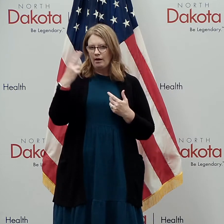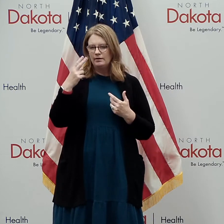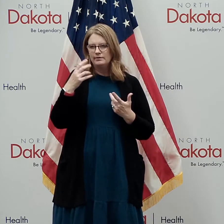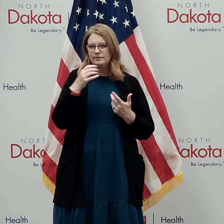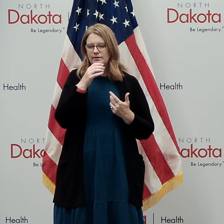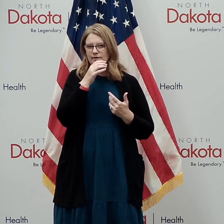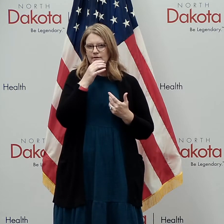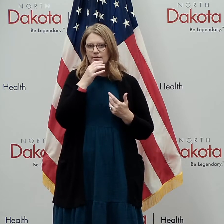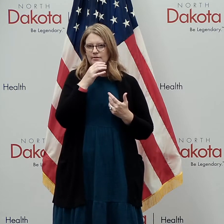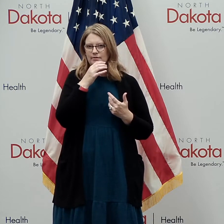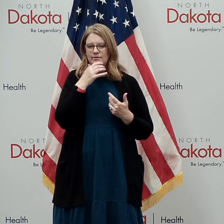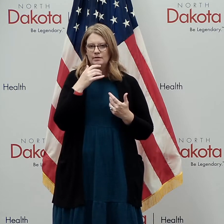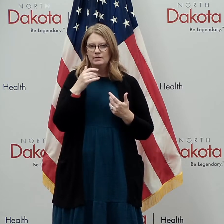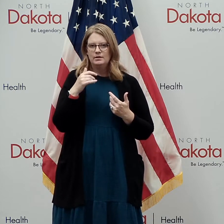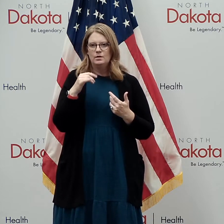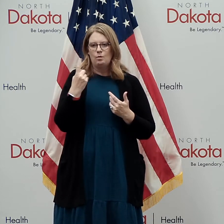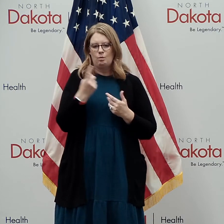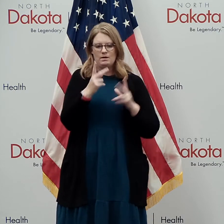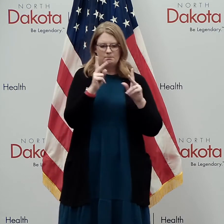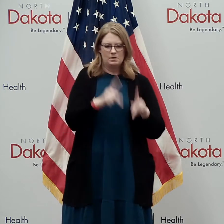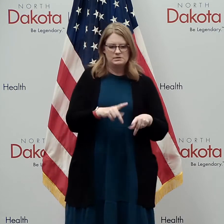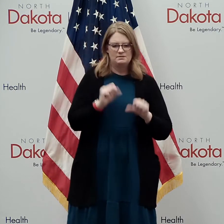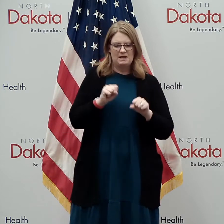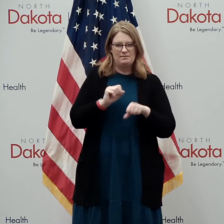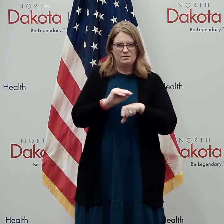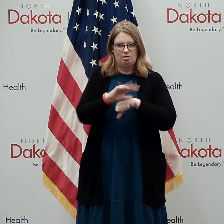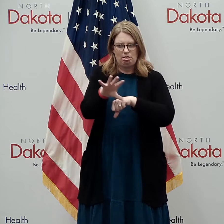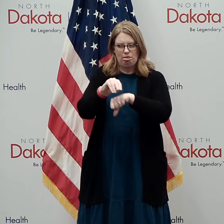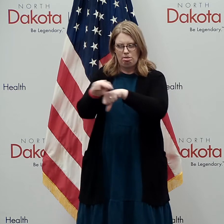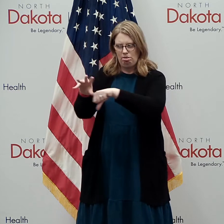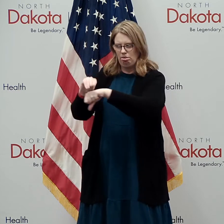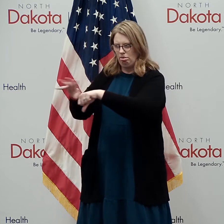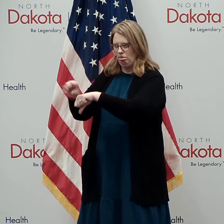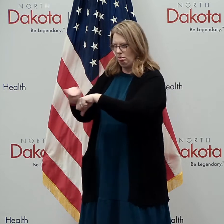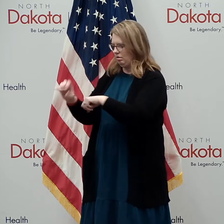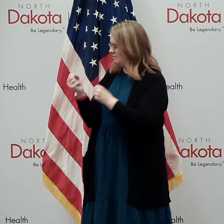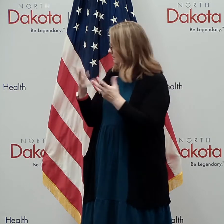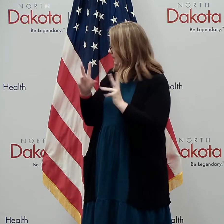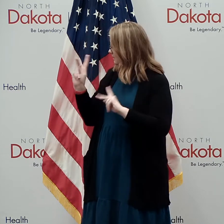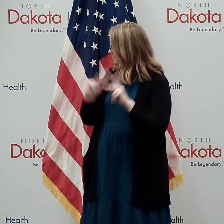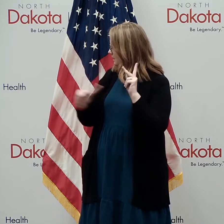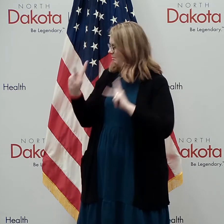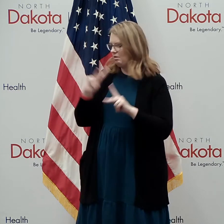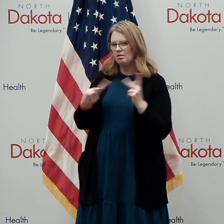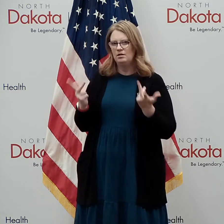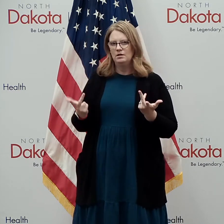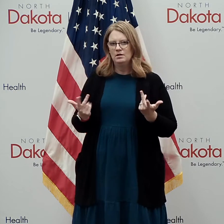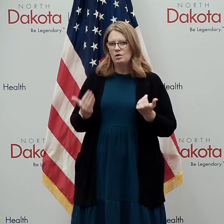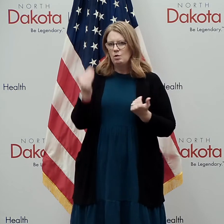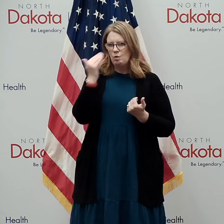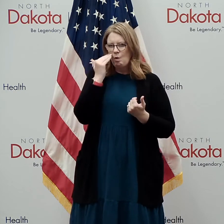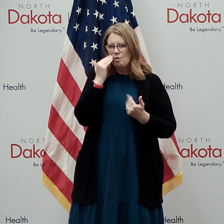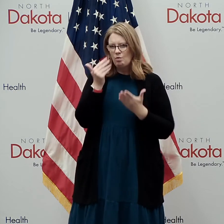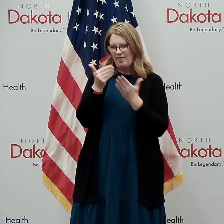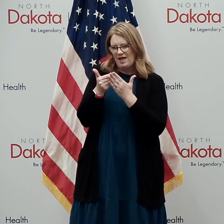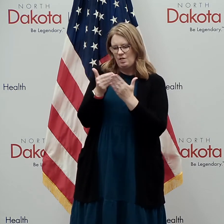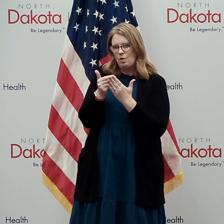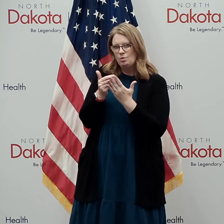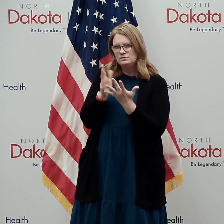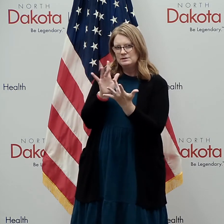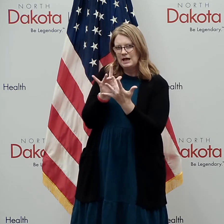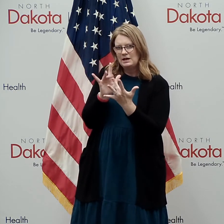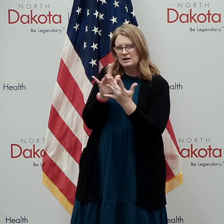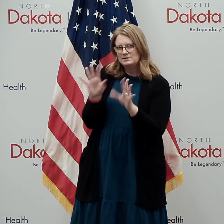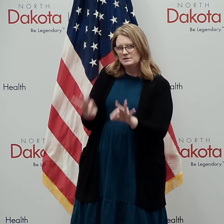R0 factor of, one individual being able to infect multiple others, knowing who the close contacts are